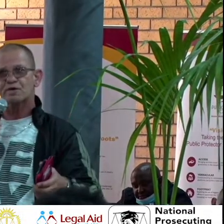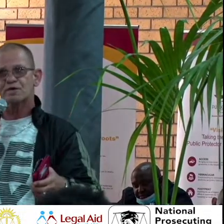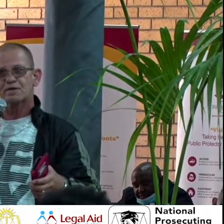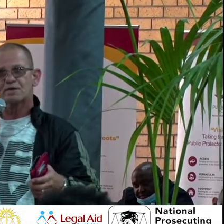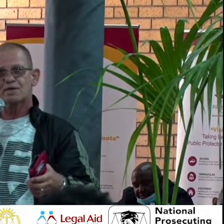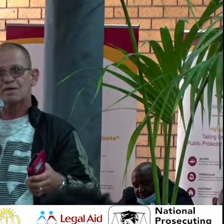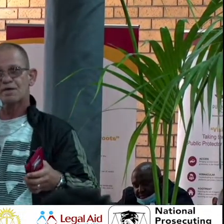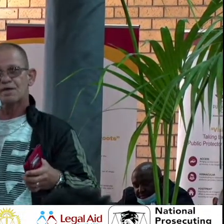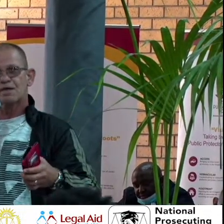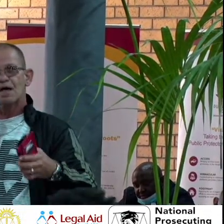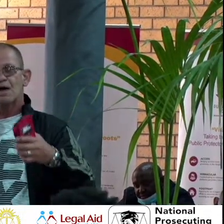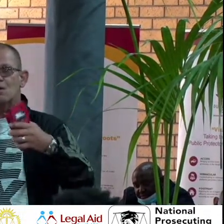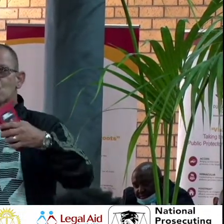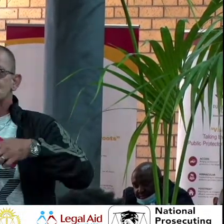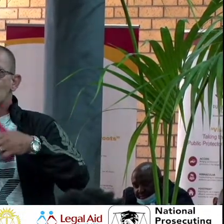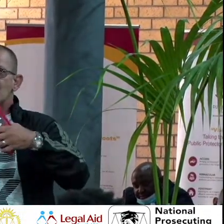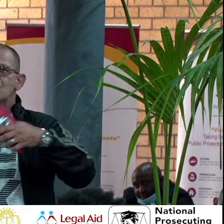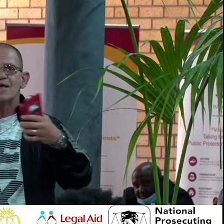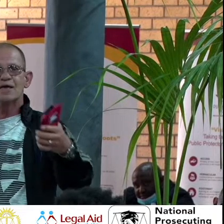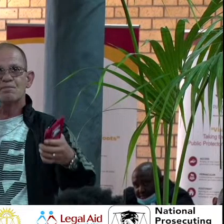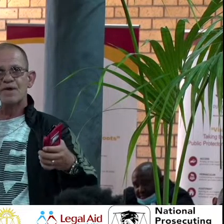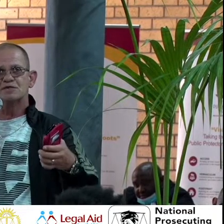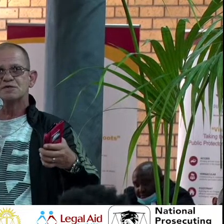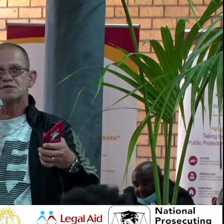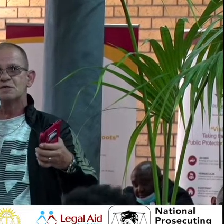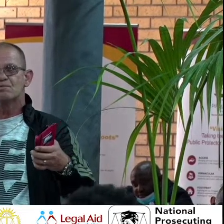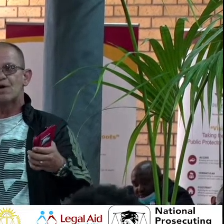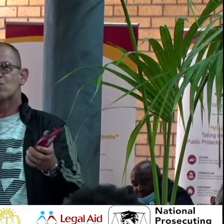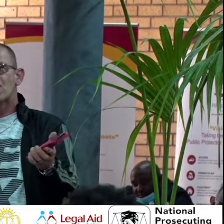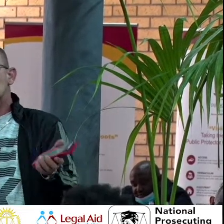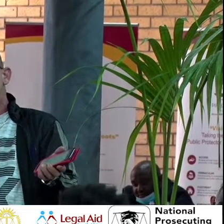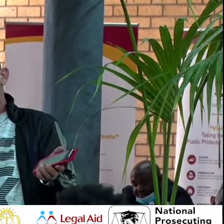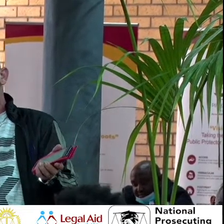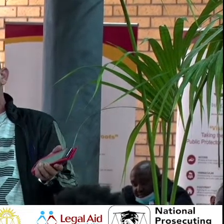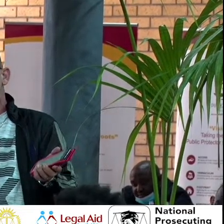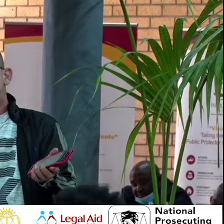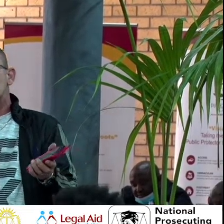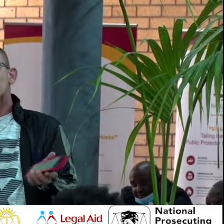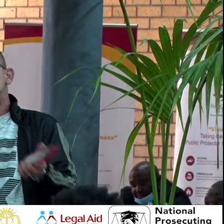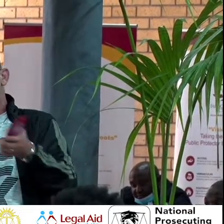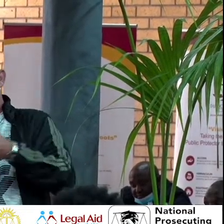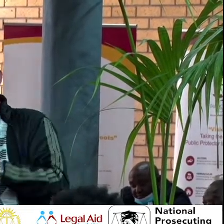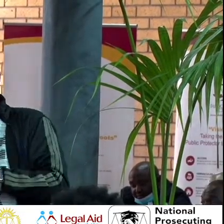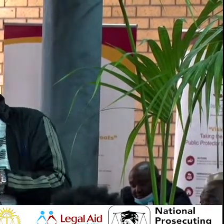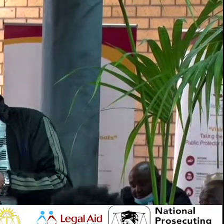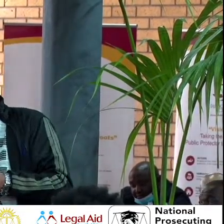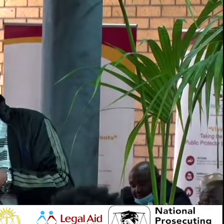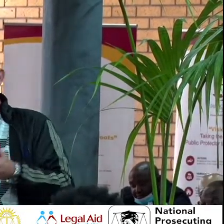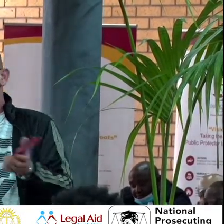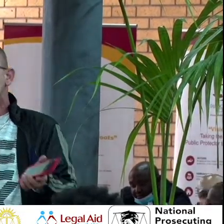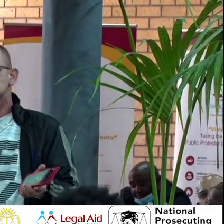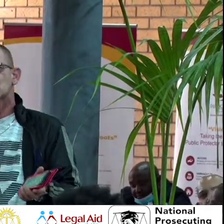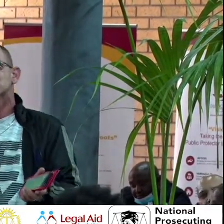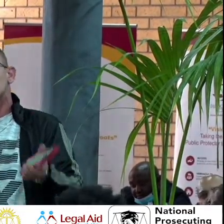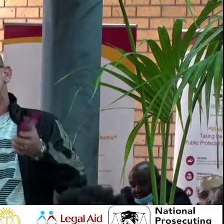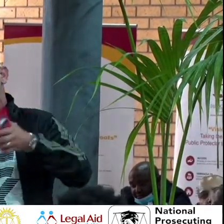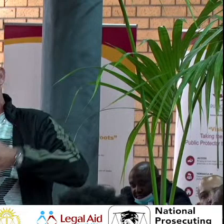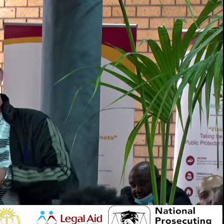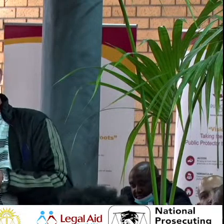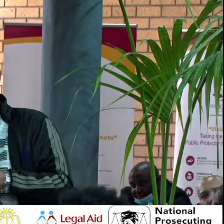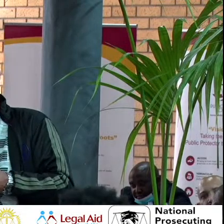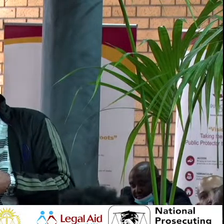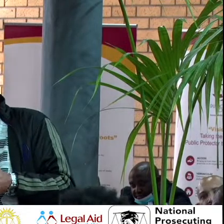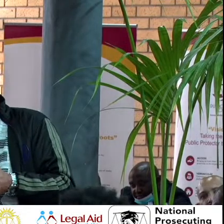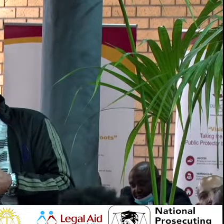record. We're trying to make amends, but when are we given another chance? Not a second chance,